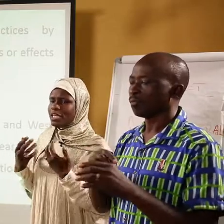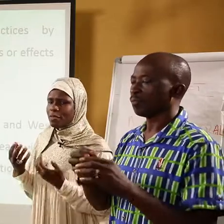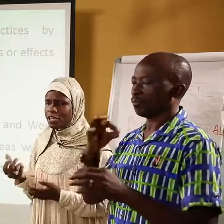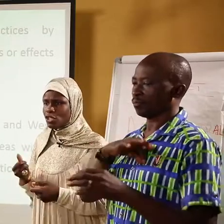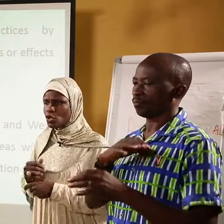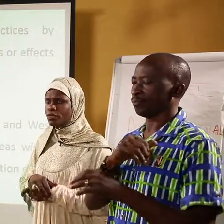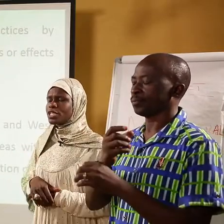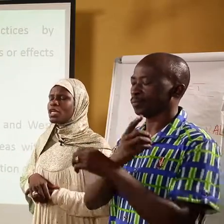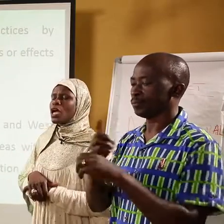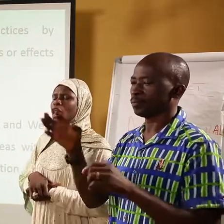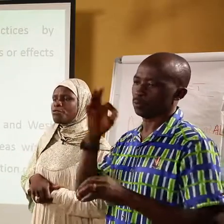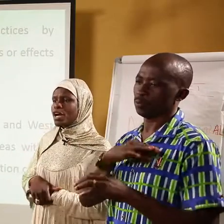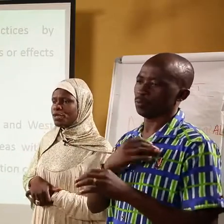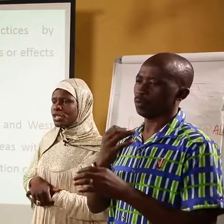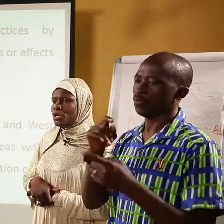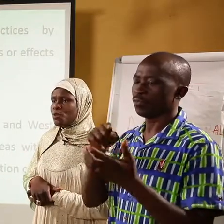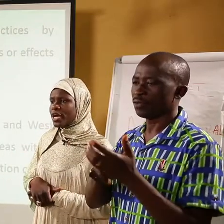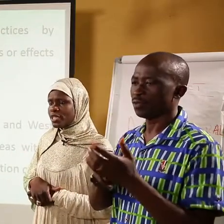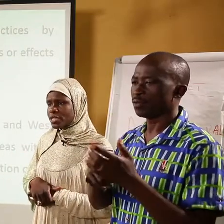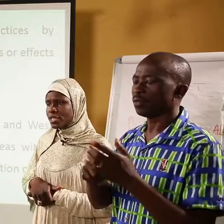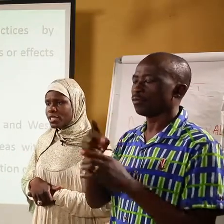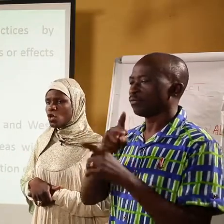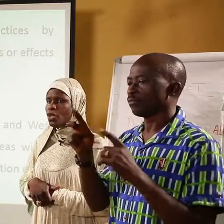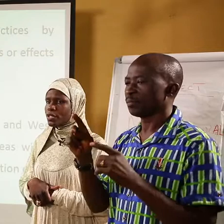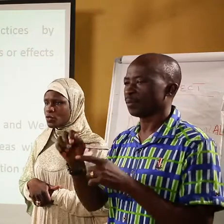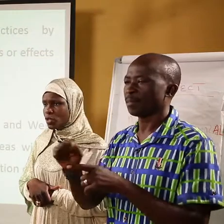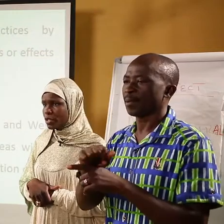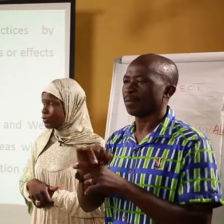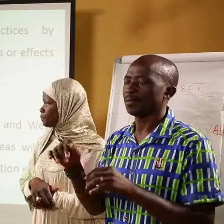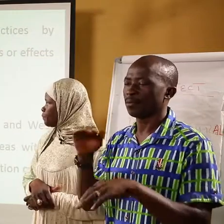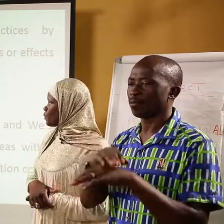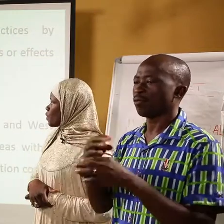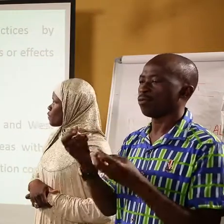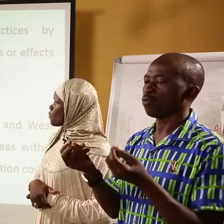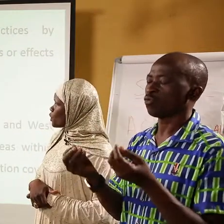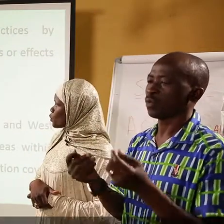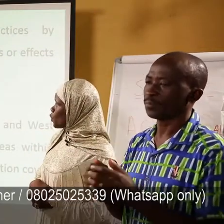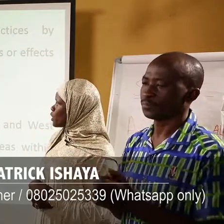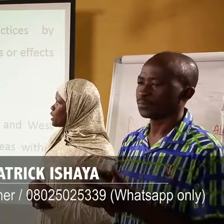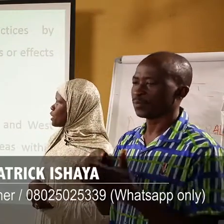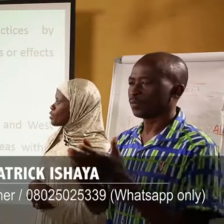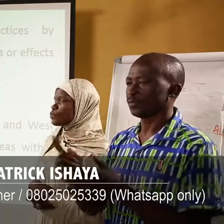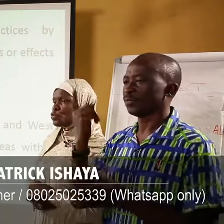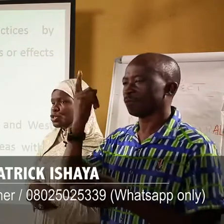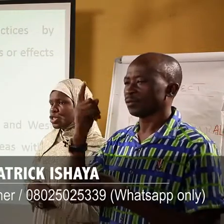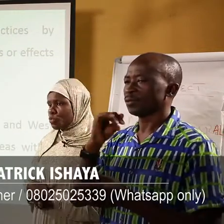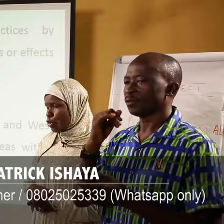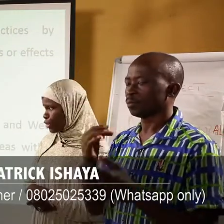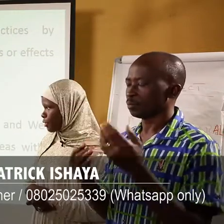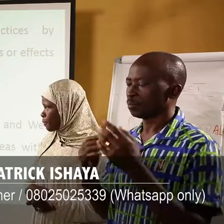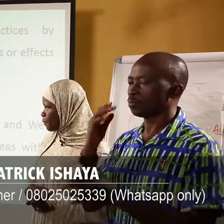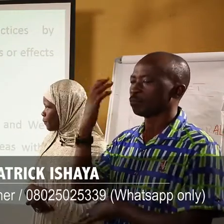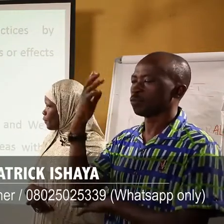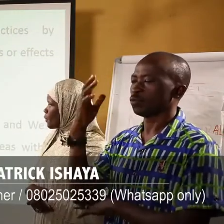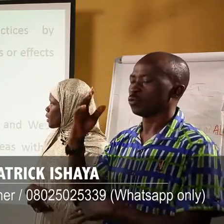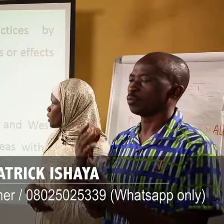and disadvantages of these farming practices on the soil. The first one is bush